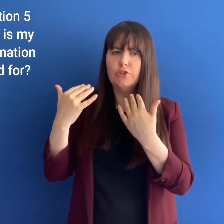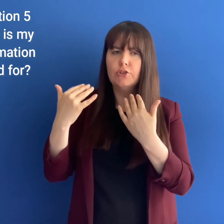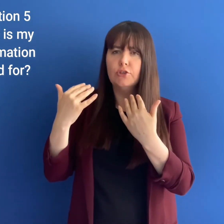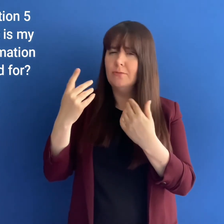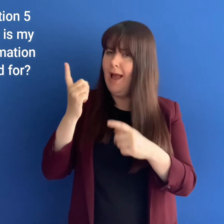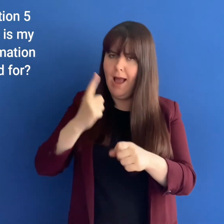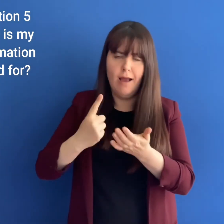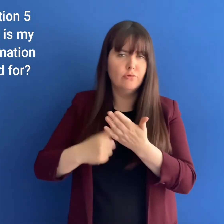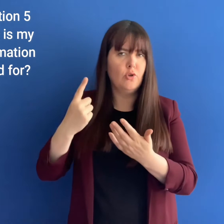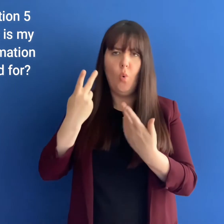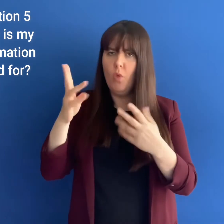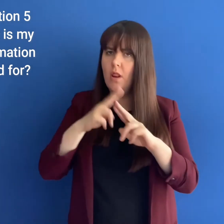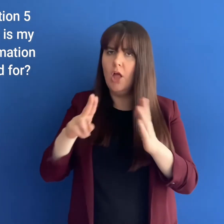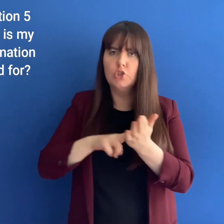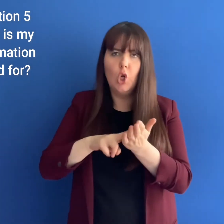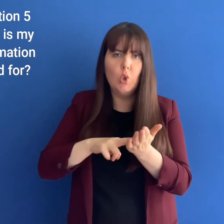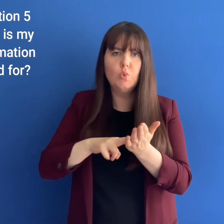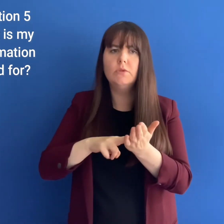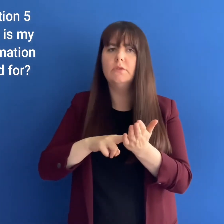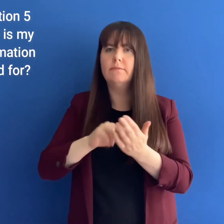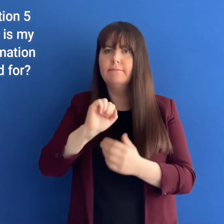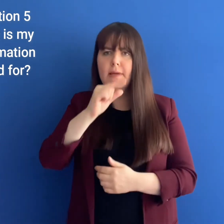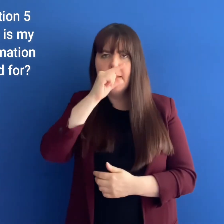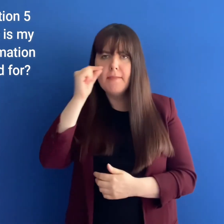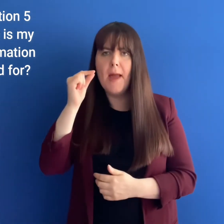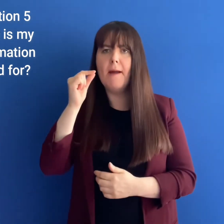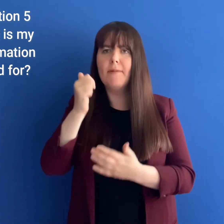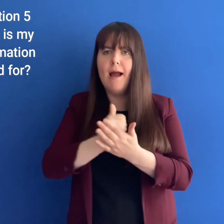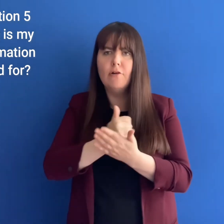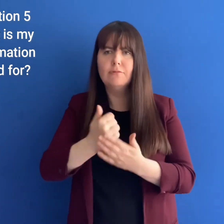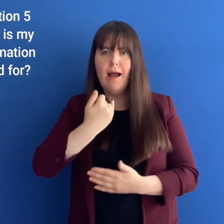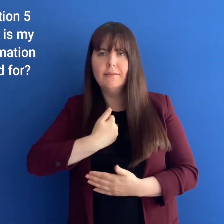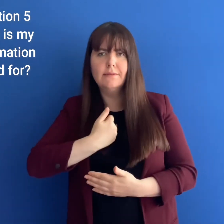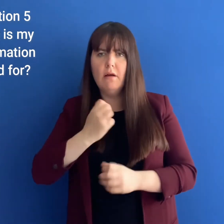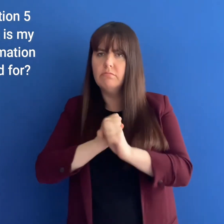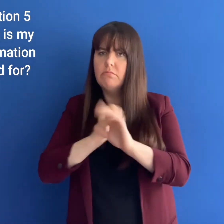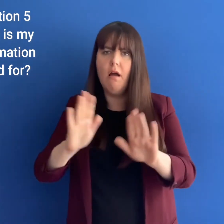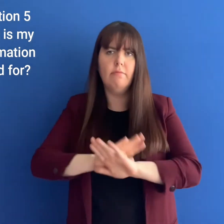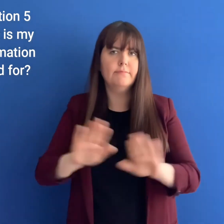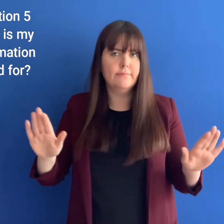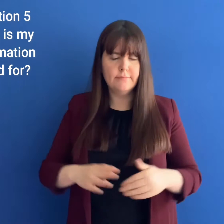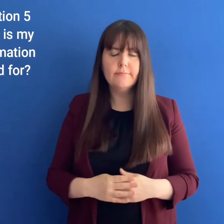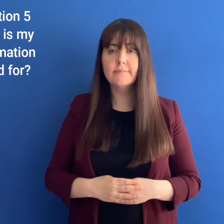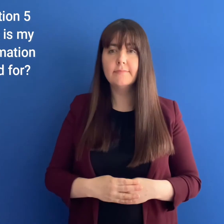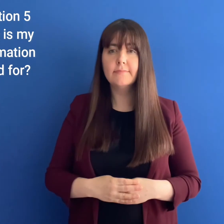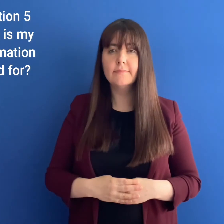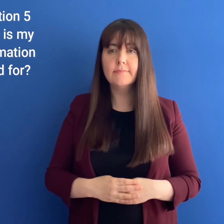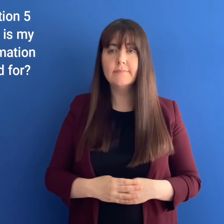will also not identify you in any way. So for example, it won't use your name or address or